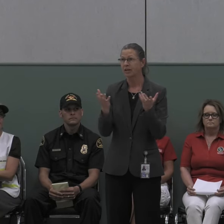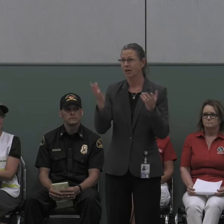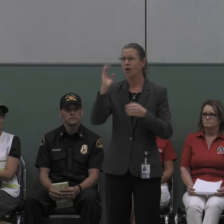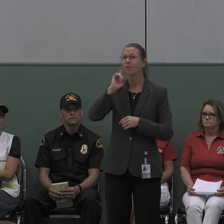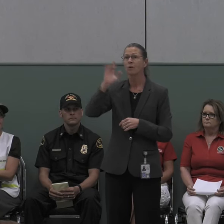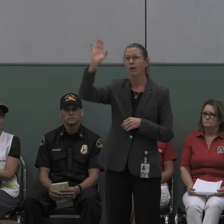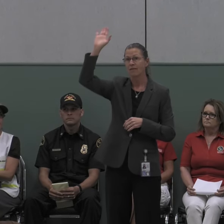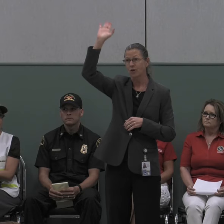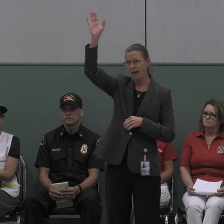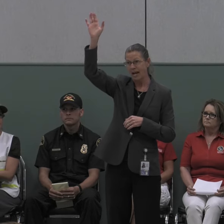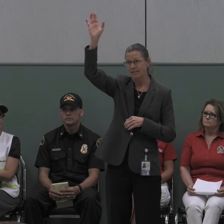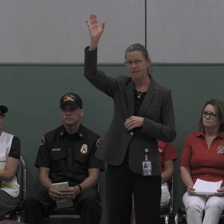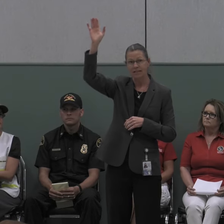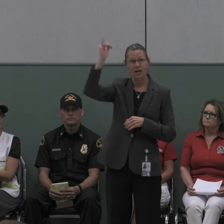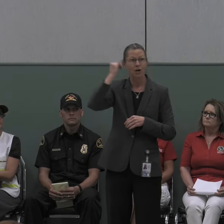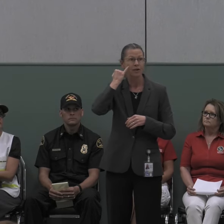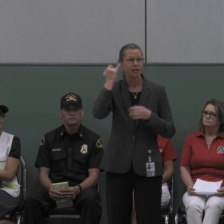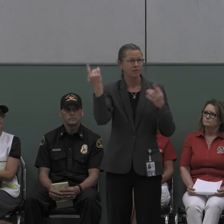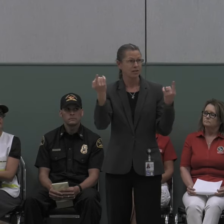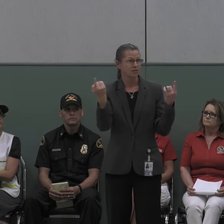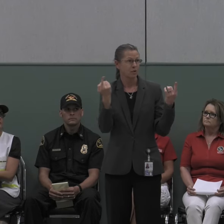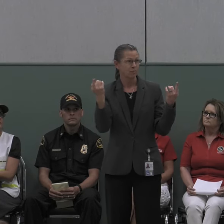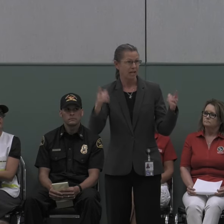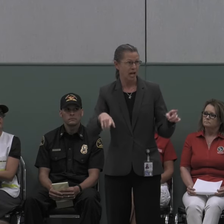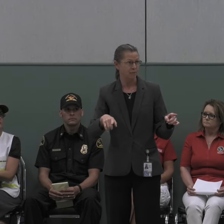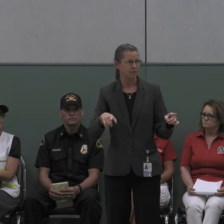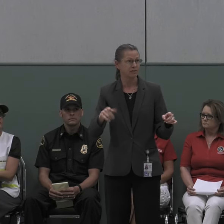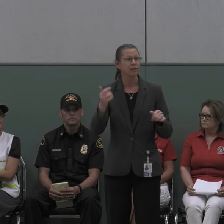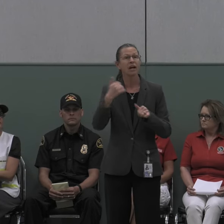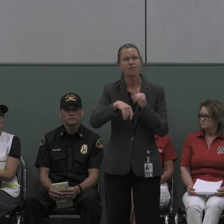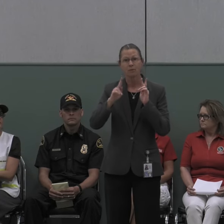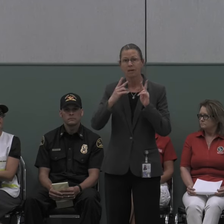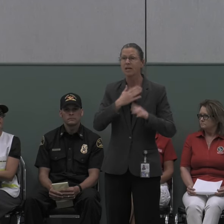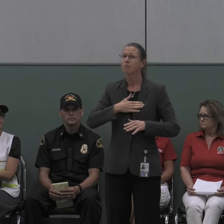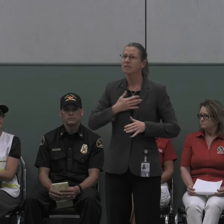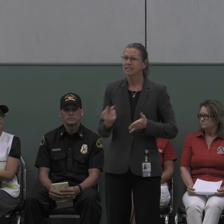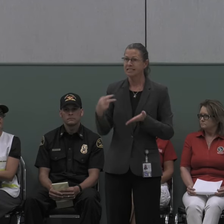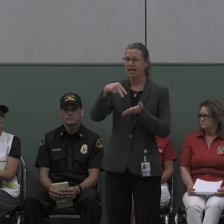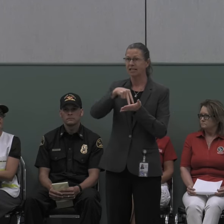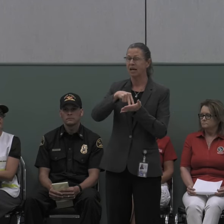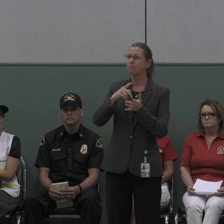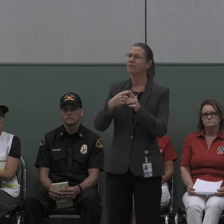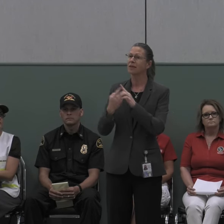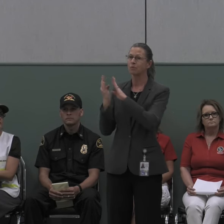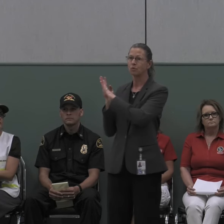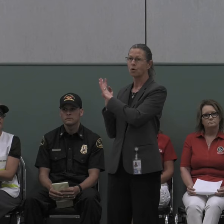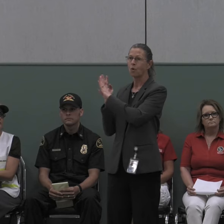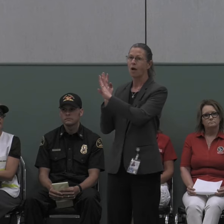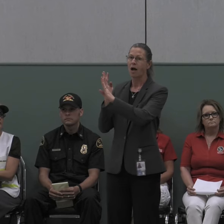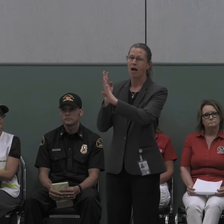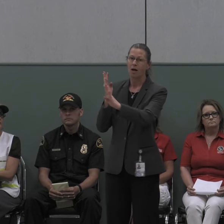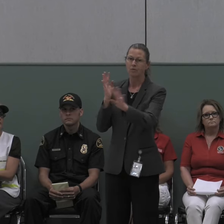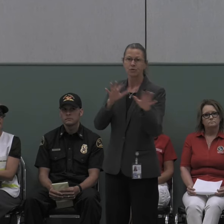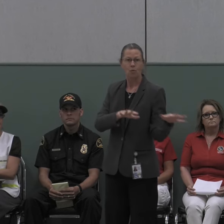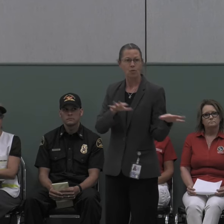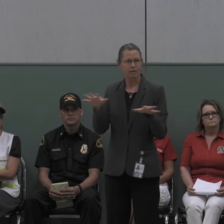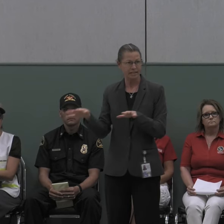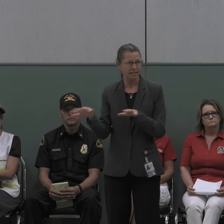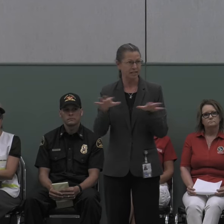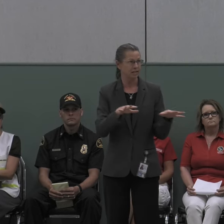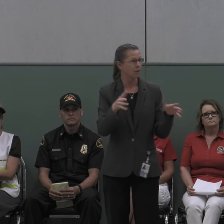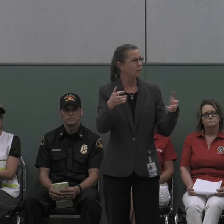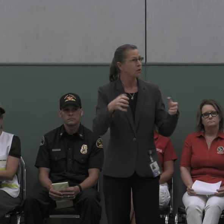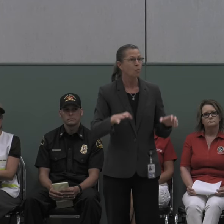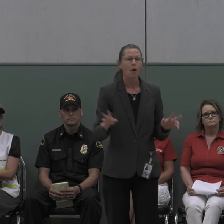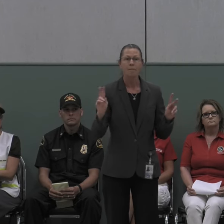case something happens. Everybody please stand up, and then we'll go out in a nice orderly fashion. We don't want anybody rushing, dumping